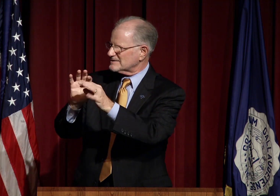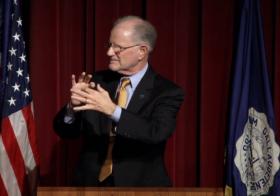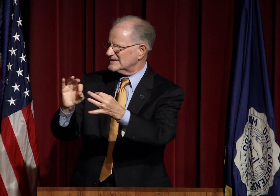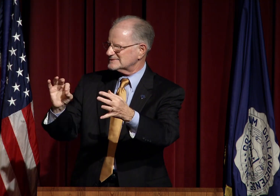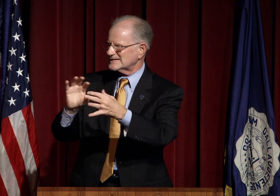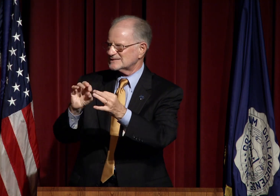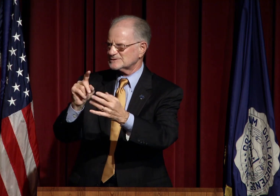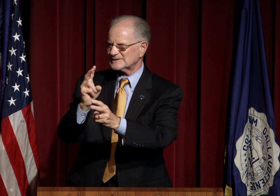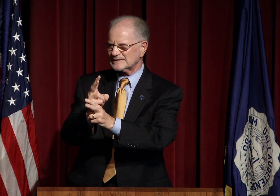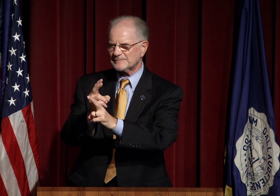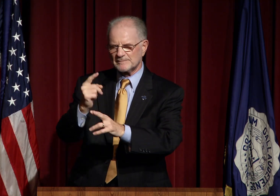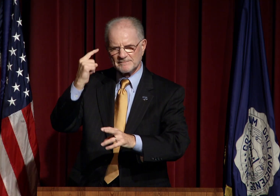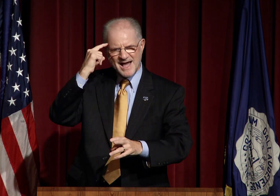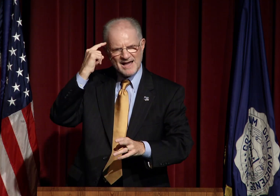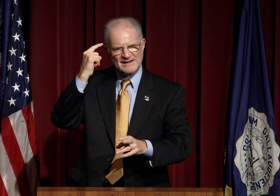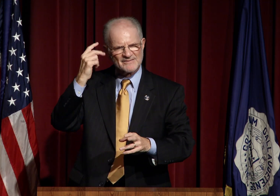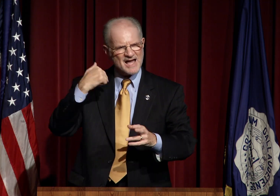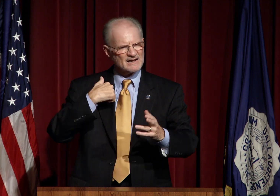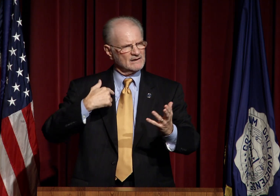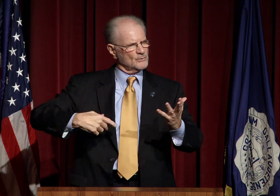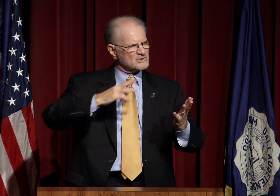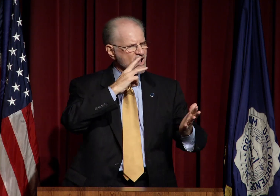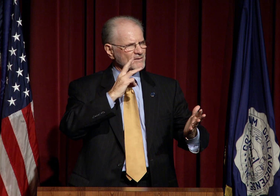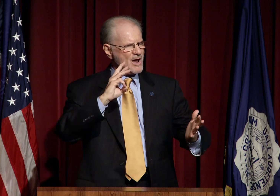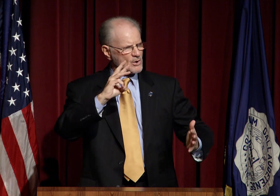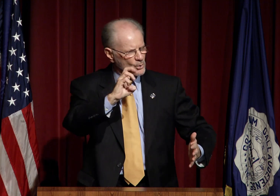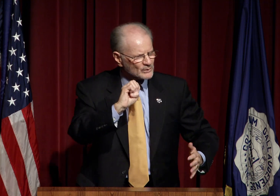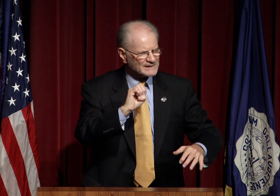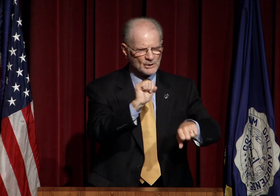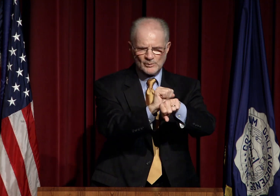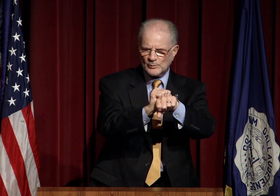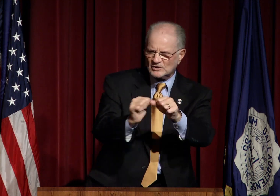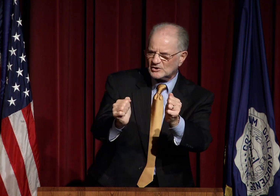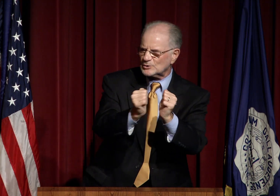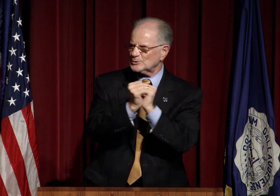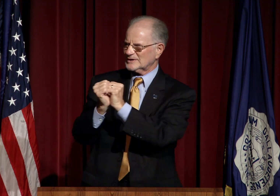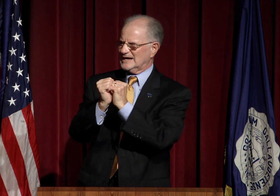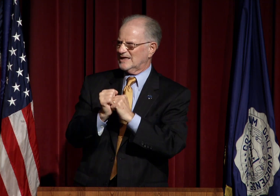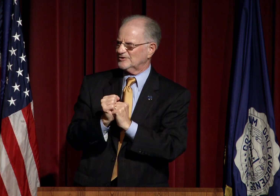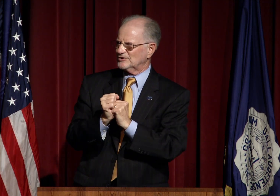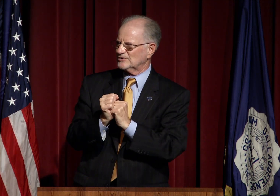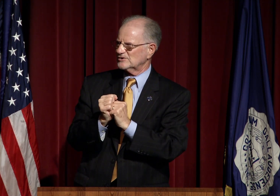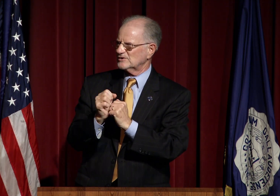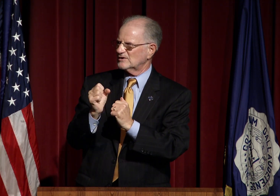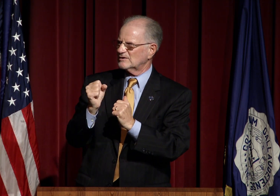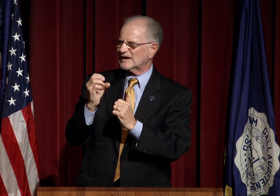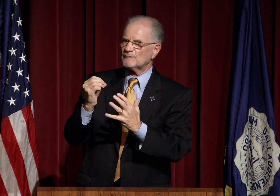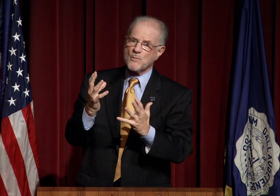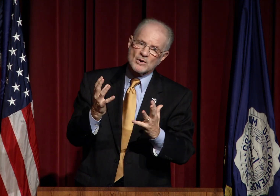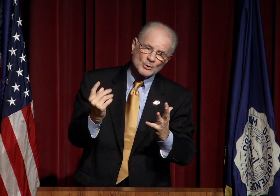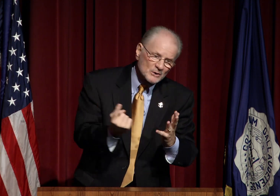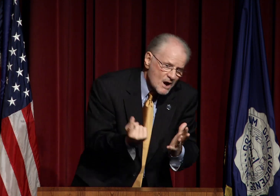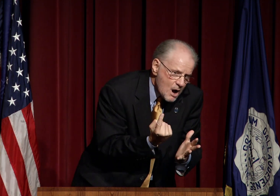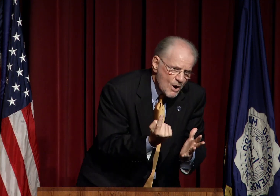And this is an important message for all of us to bear in mind, that we must work together.